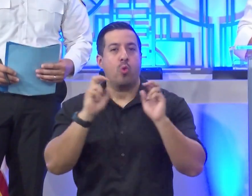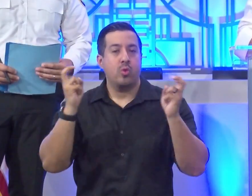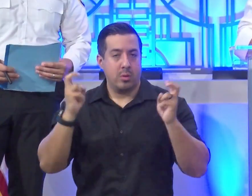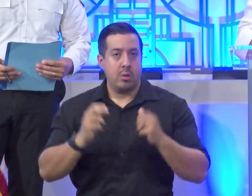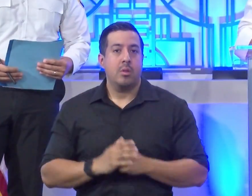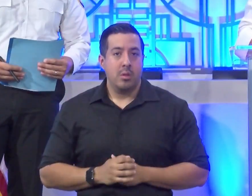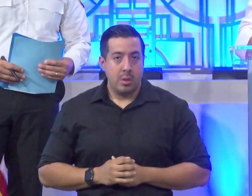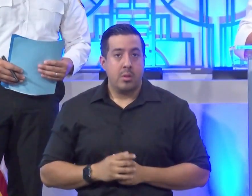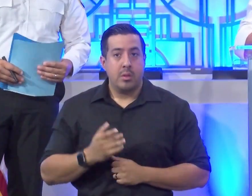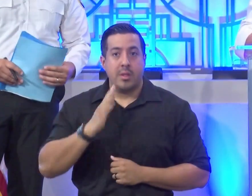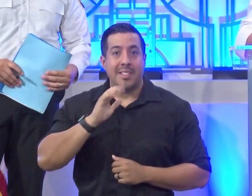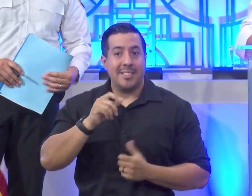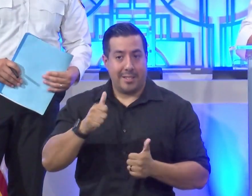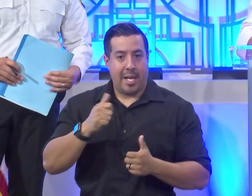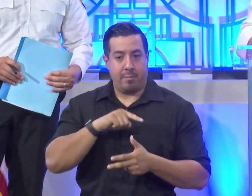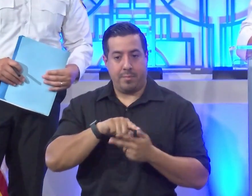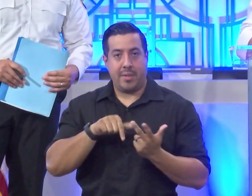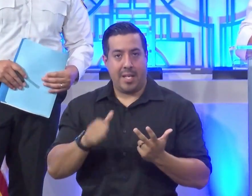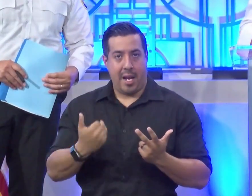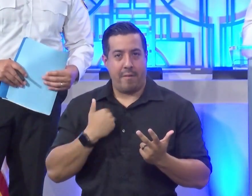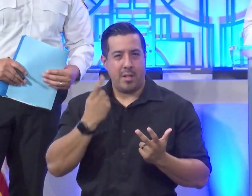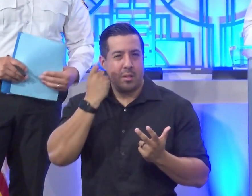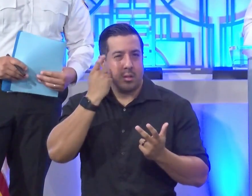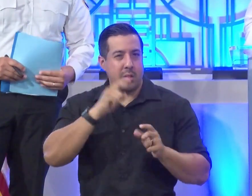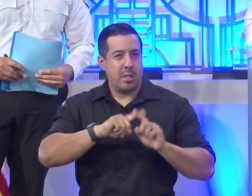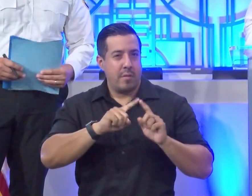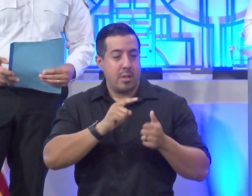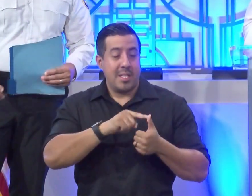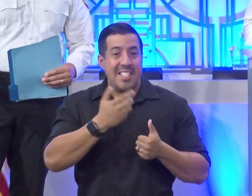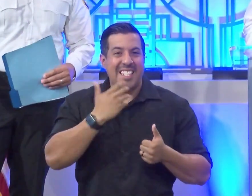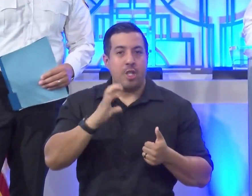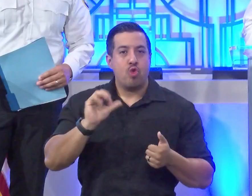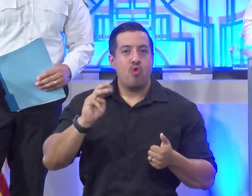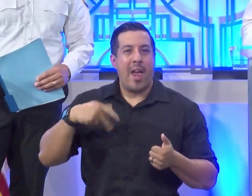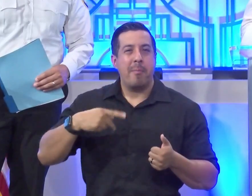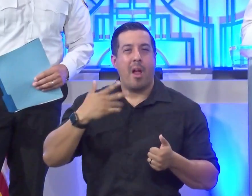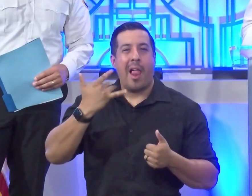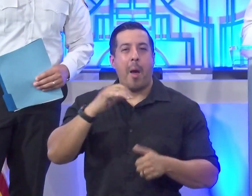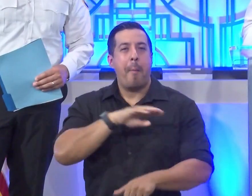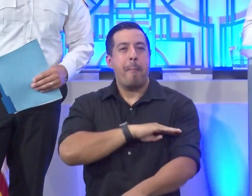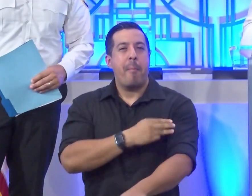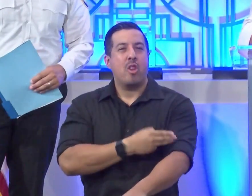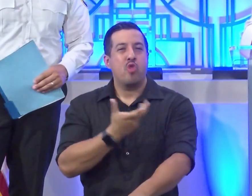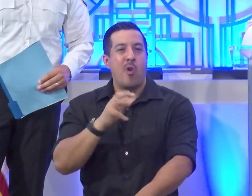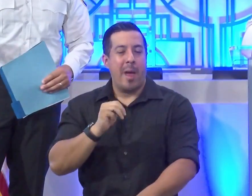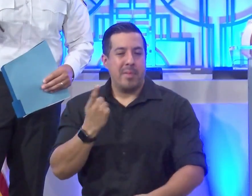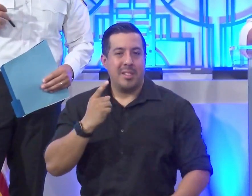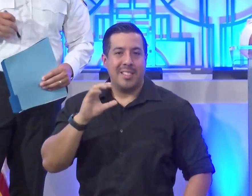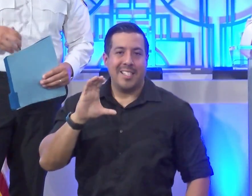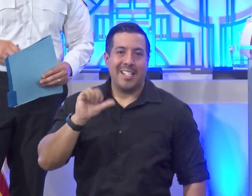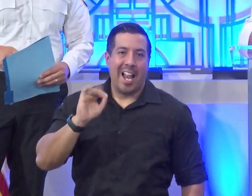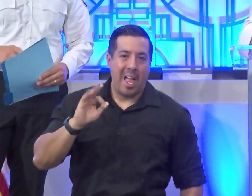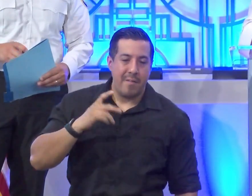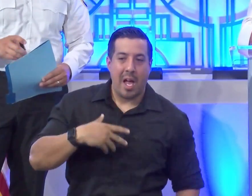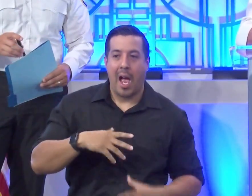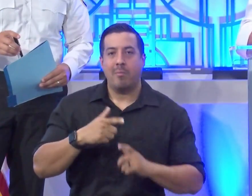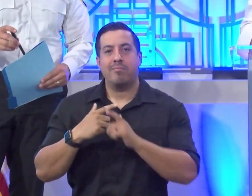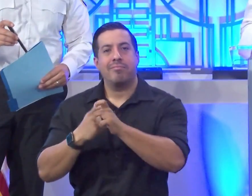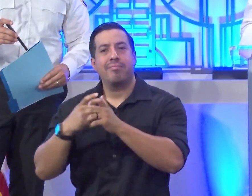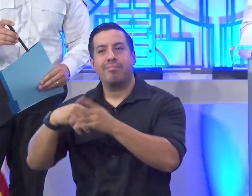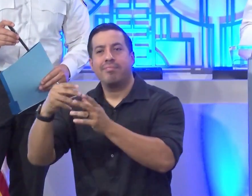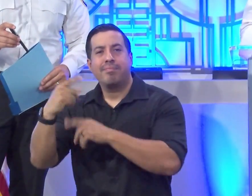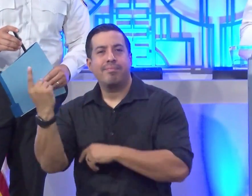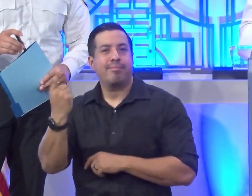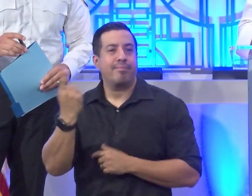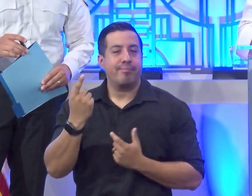those as your initial symptom, and it's important to understand the differences. Now, heat cramps are what they feel like. You get a muscle cramp, your calf, commonly outside running, playing tennis, just